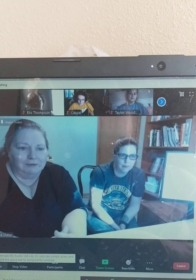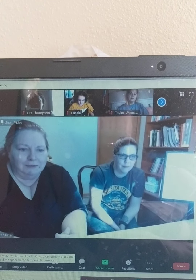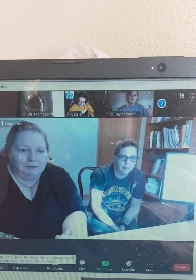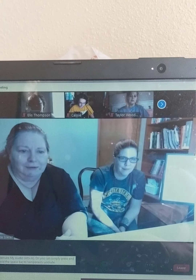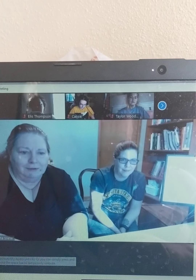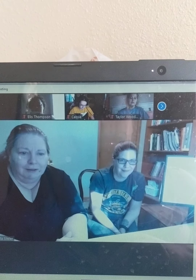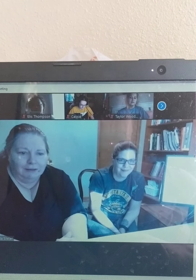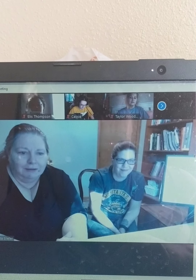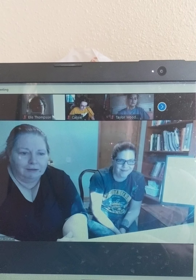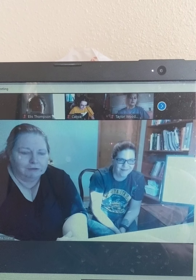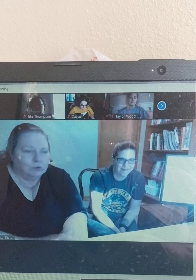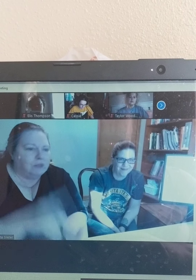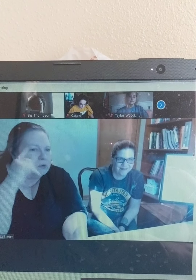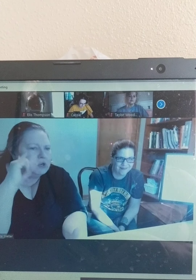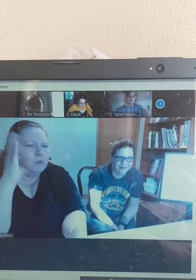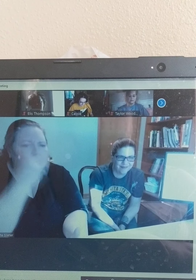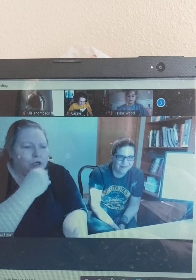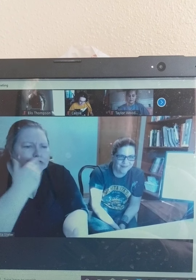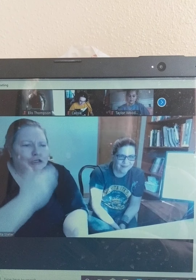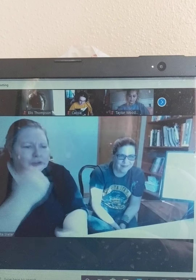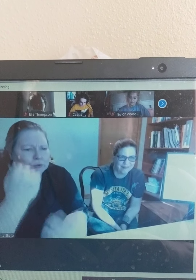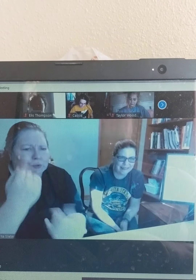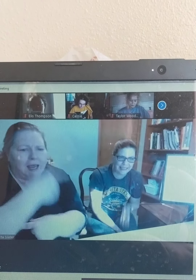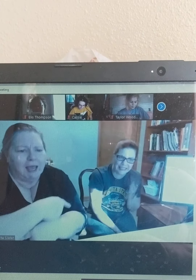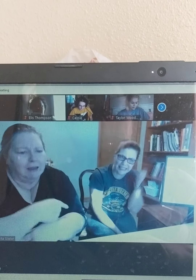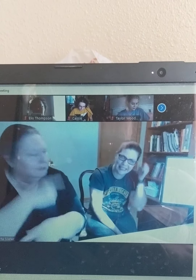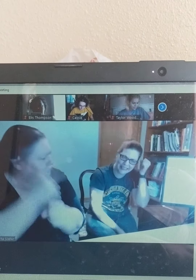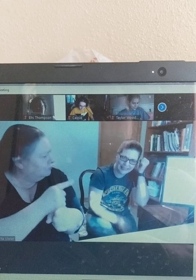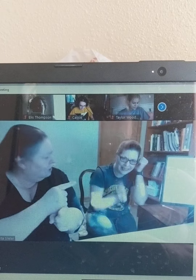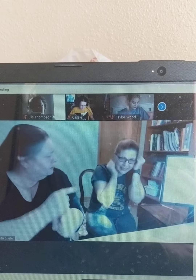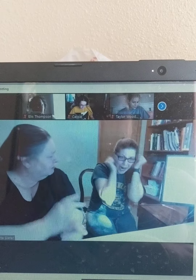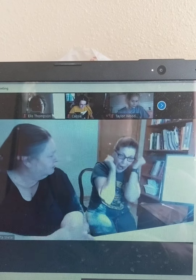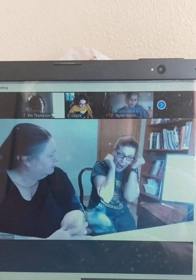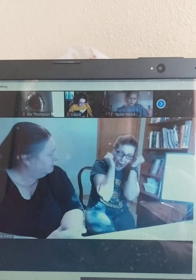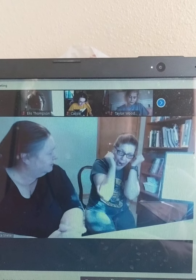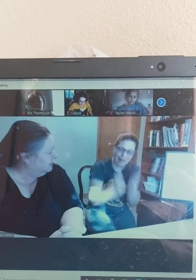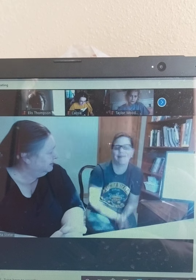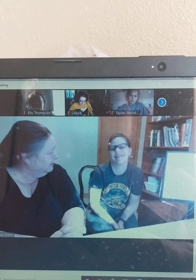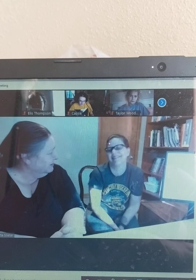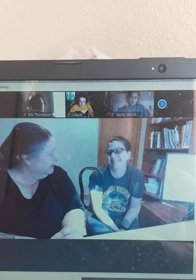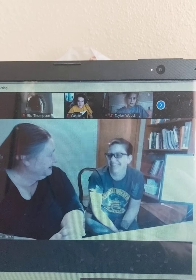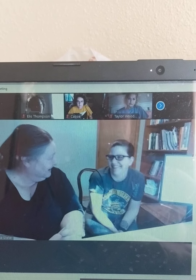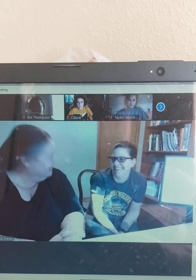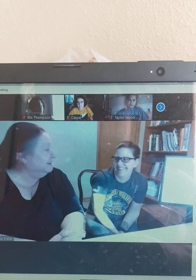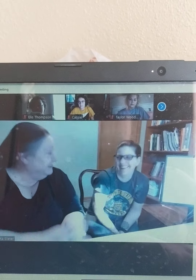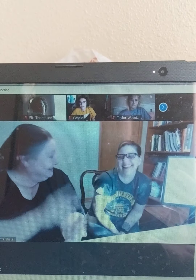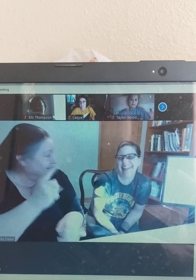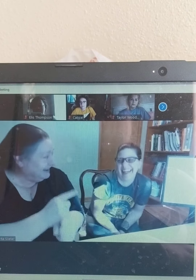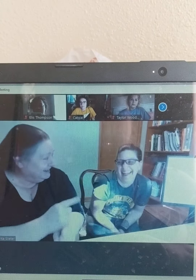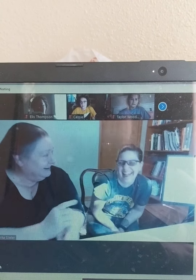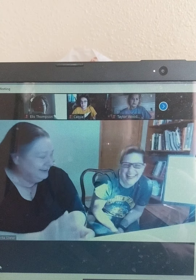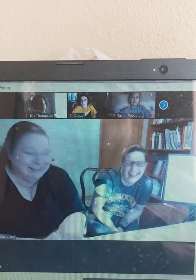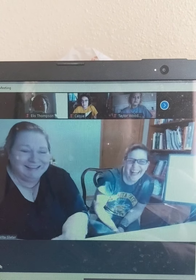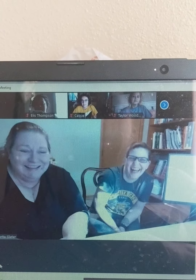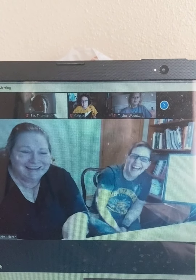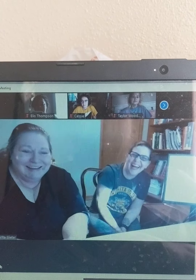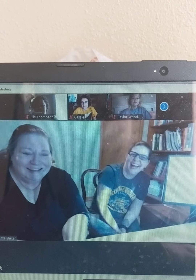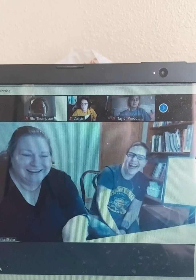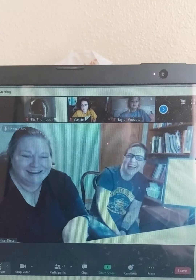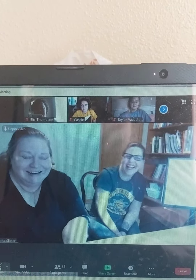to overwhelm you on your first day with way too much vocab. But I think everything went pretty good today. Don't you say, Janet?